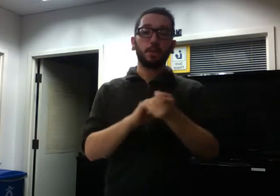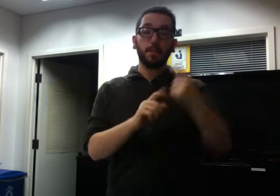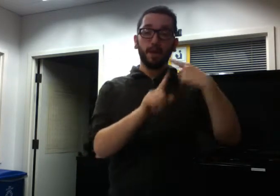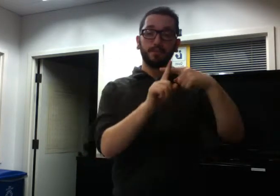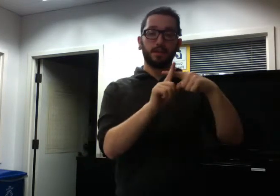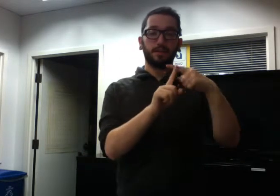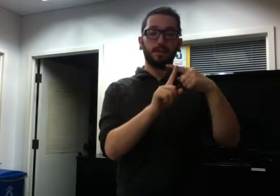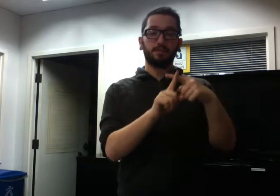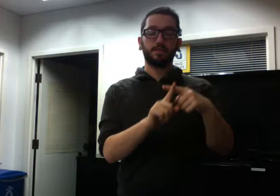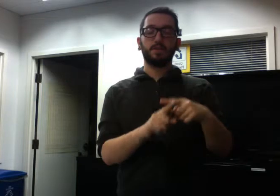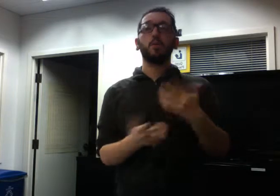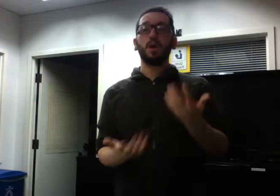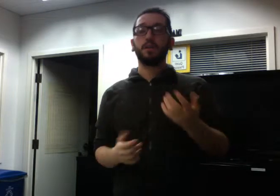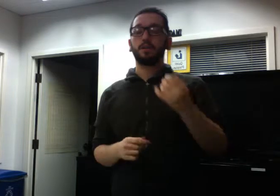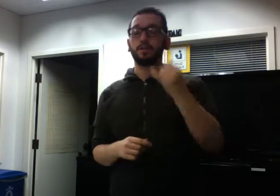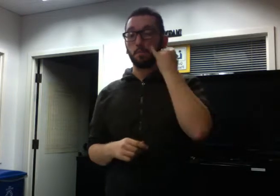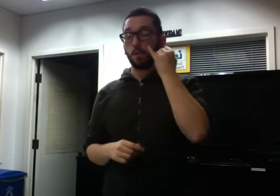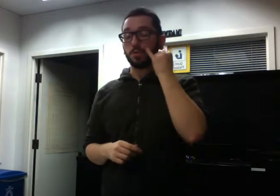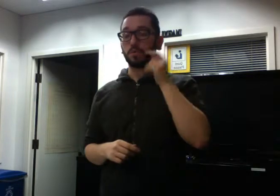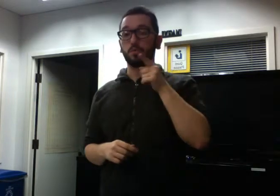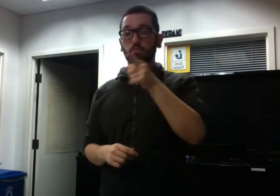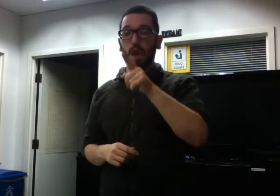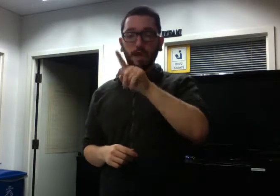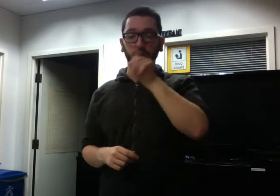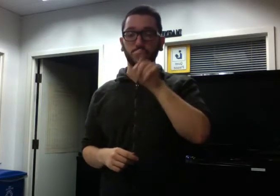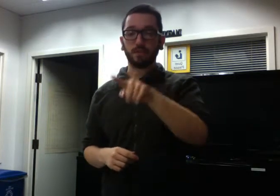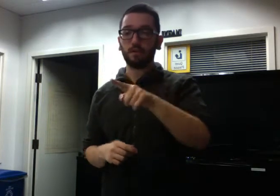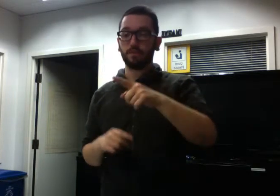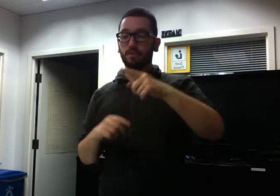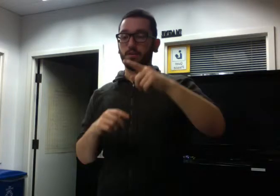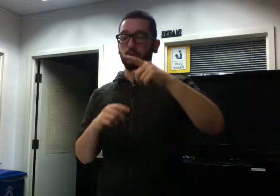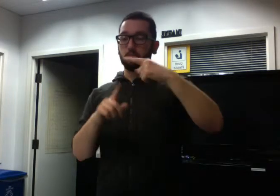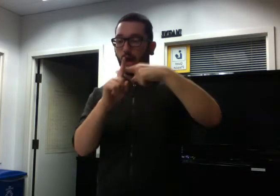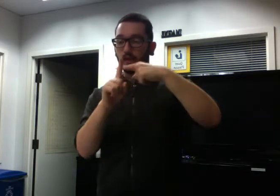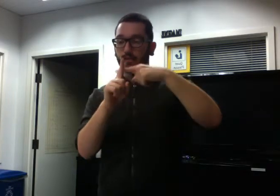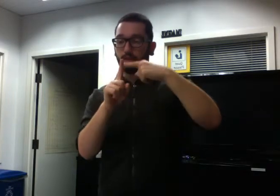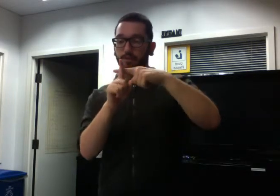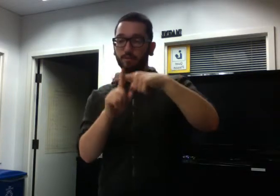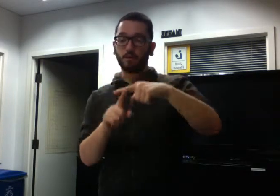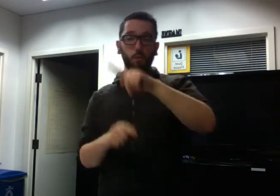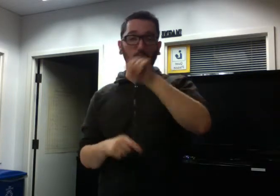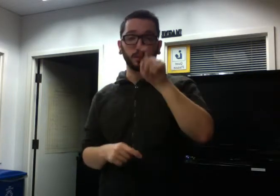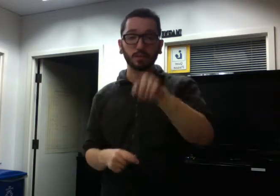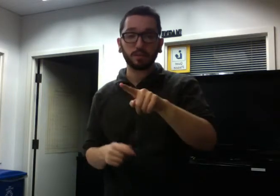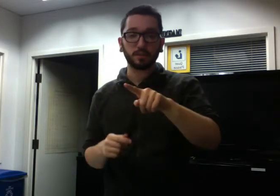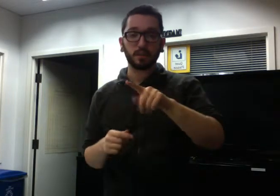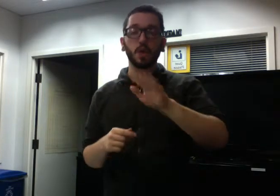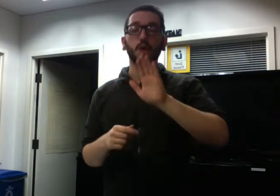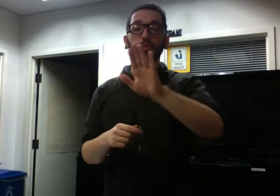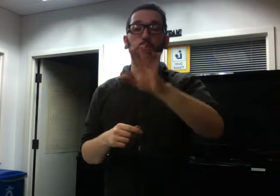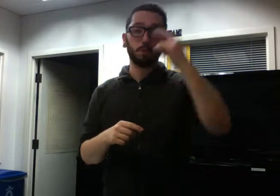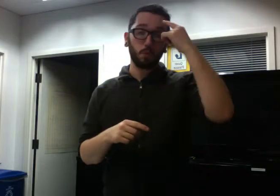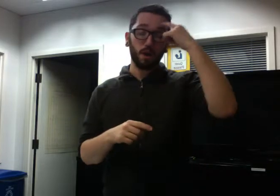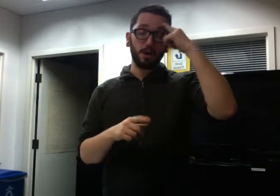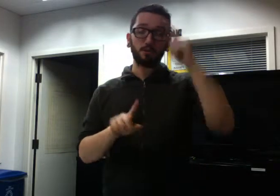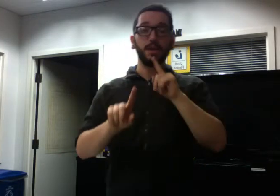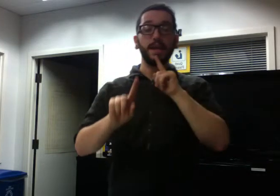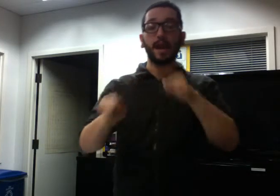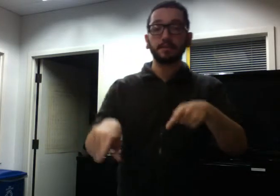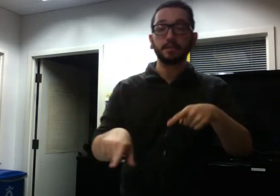it. So if you could ask yourself questions that will elicit a positive response, you have a head start on seeing the world in